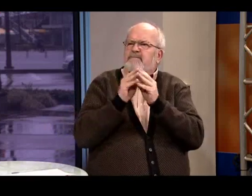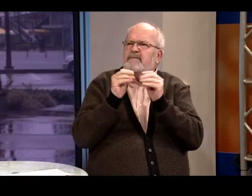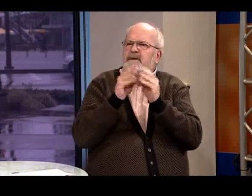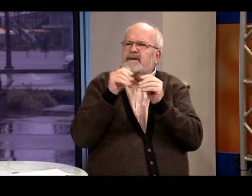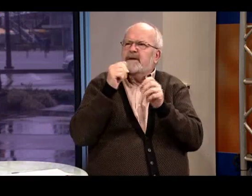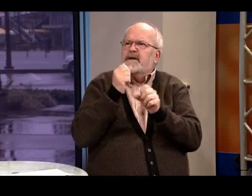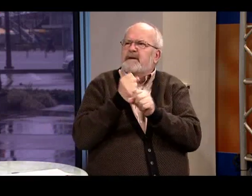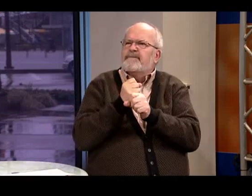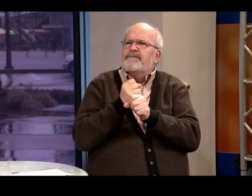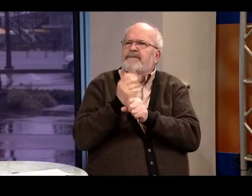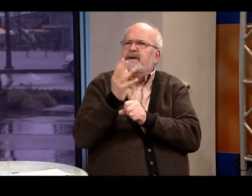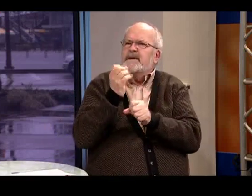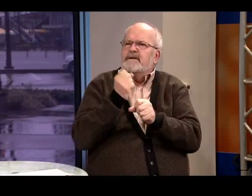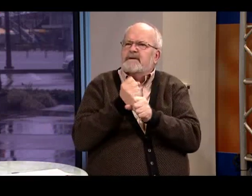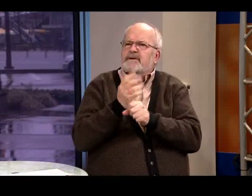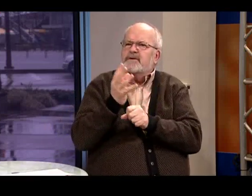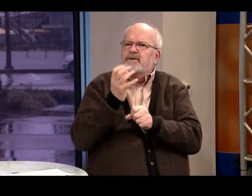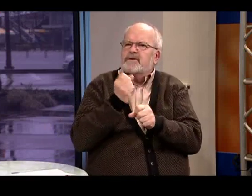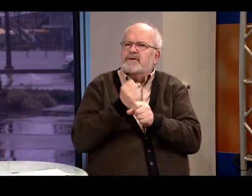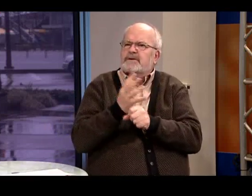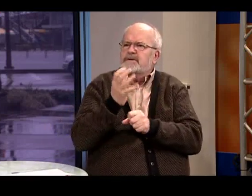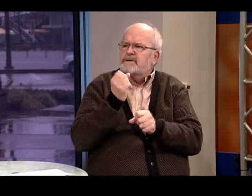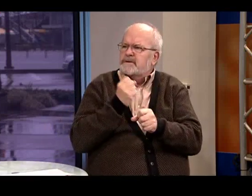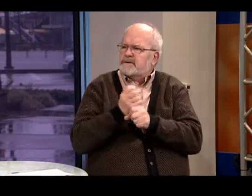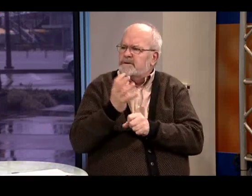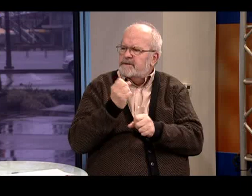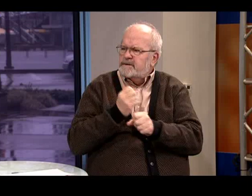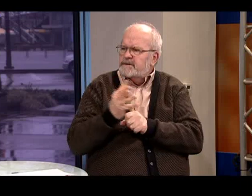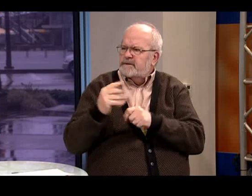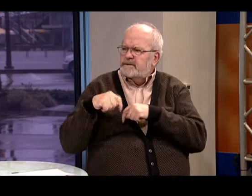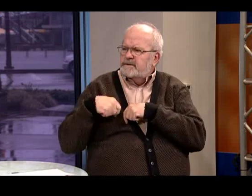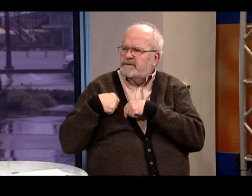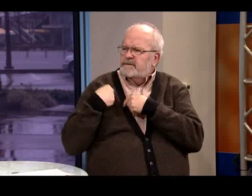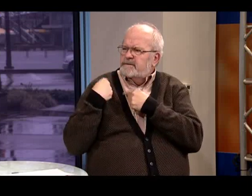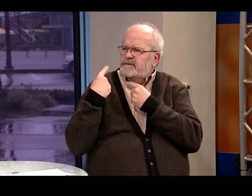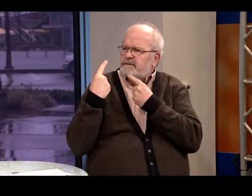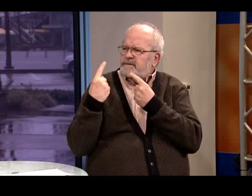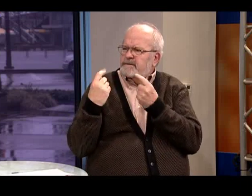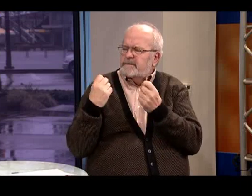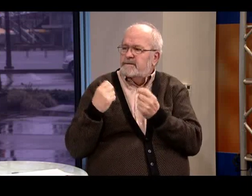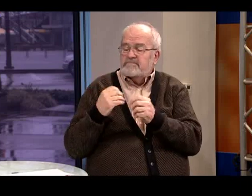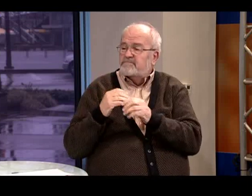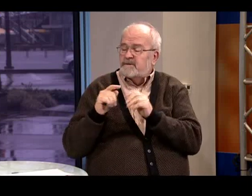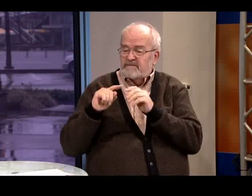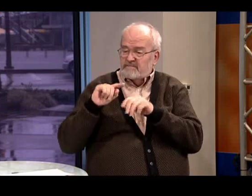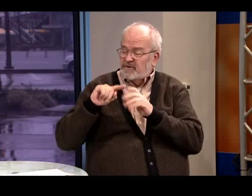And I have some materials here. This Congress meets every 4